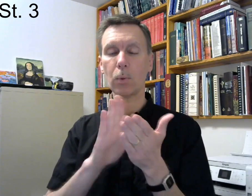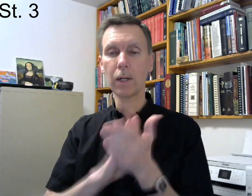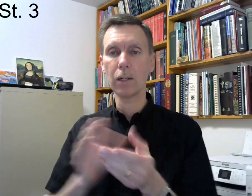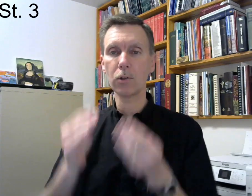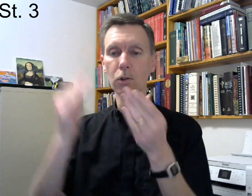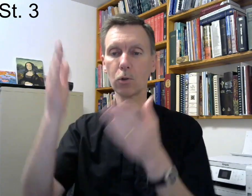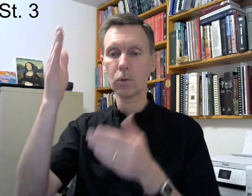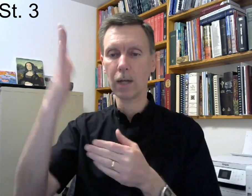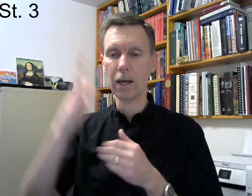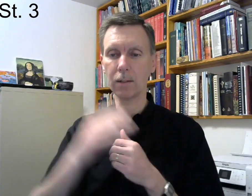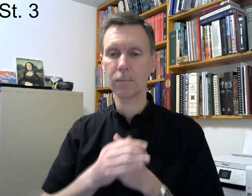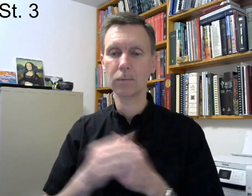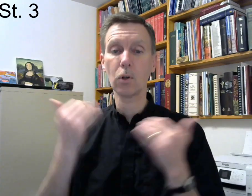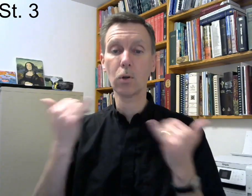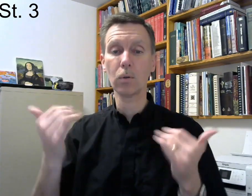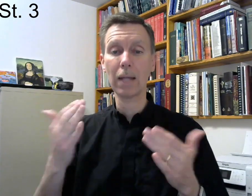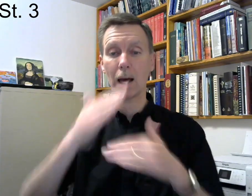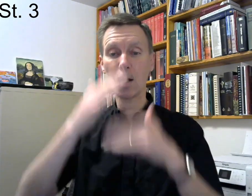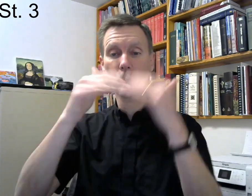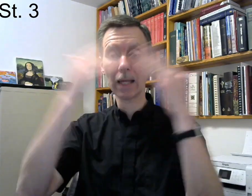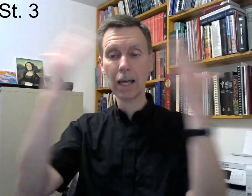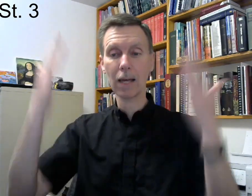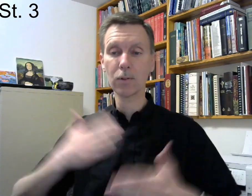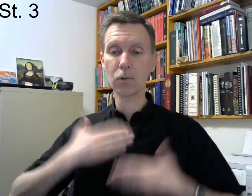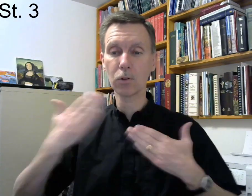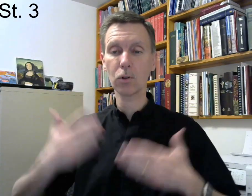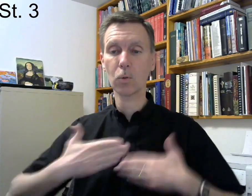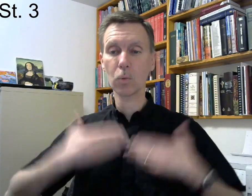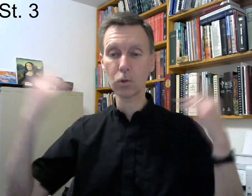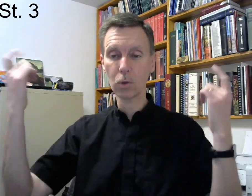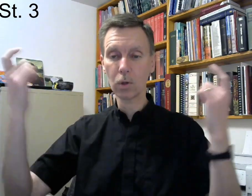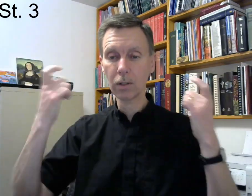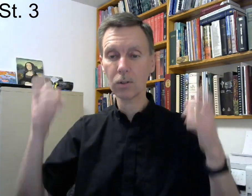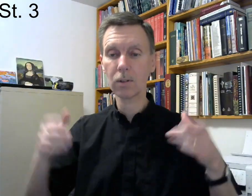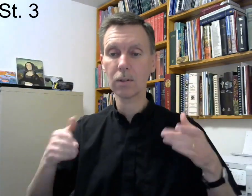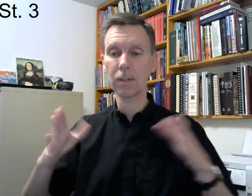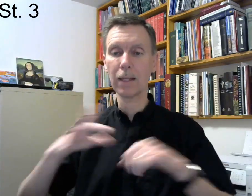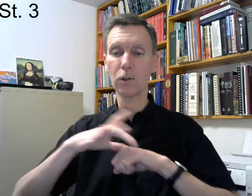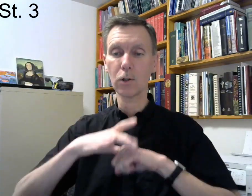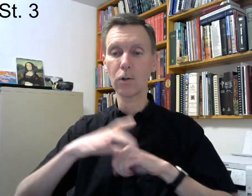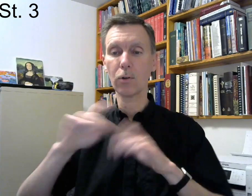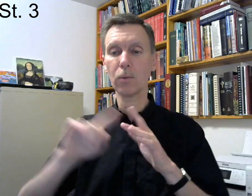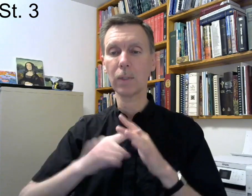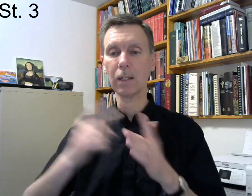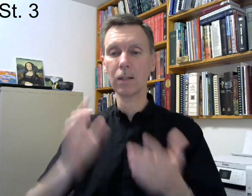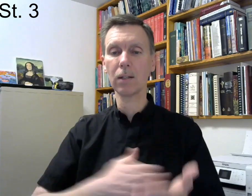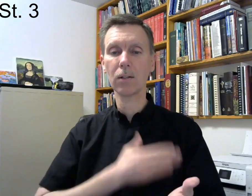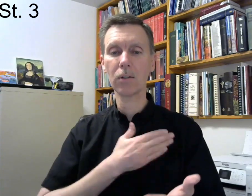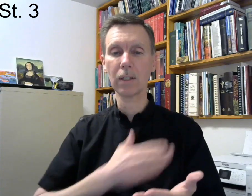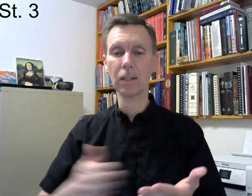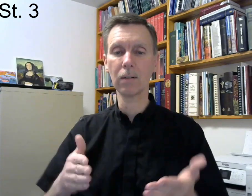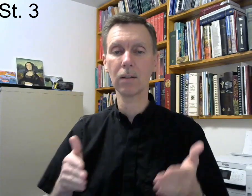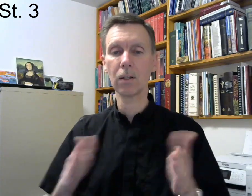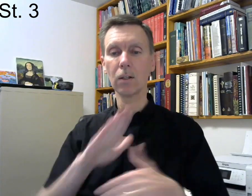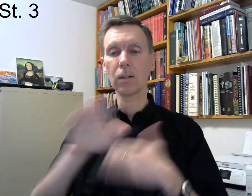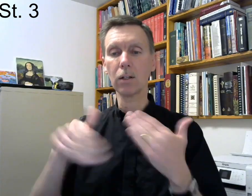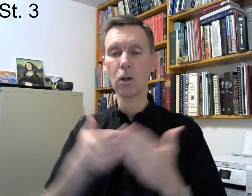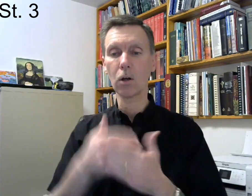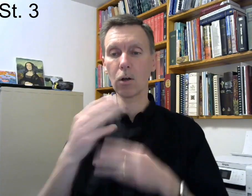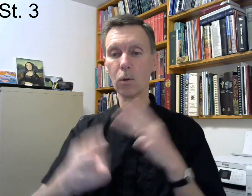praise to God. So now the heavens rejoice, let earth begin singing, let all the